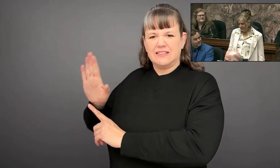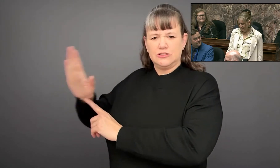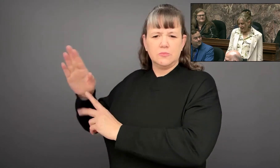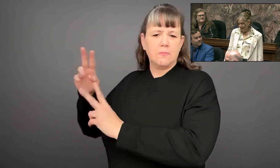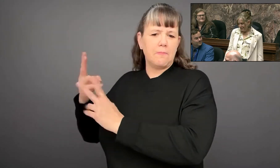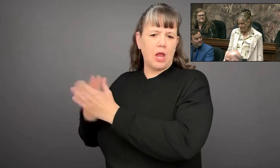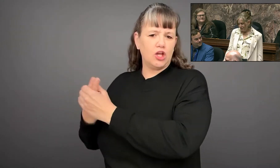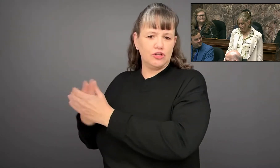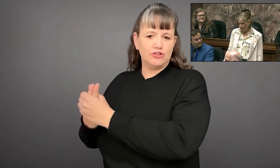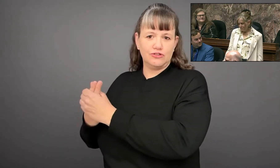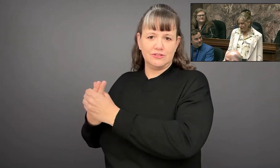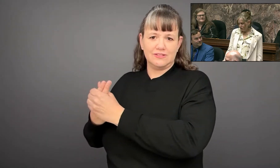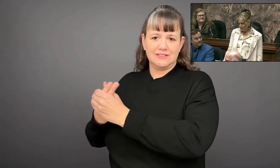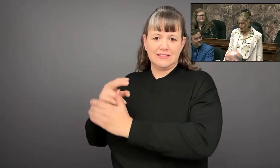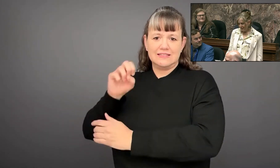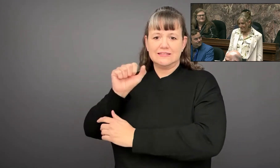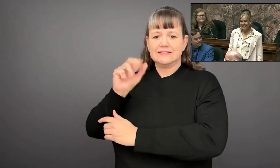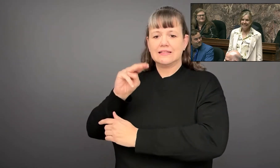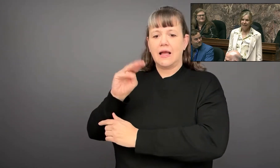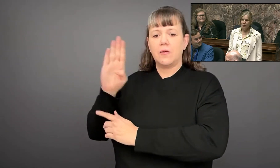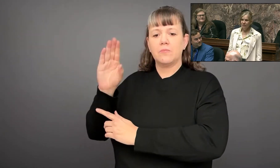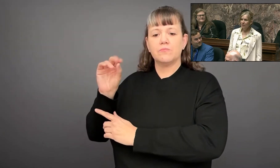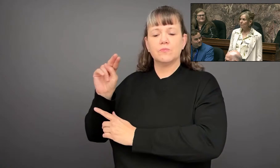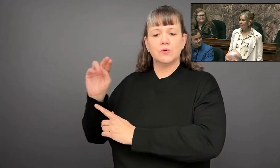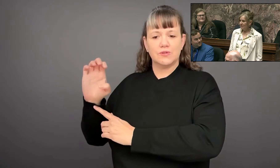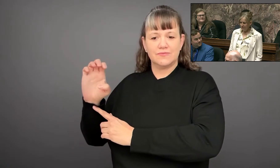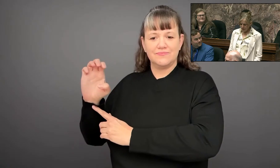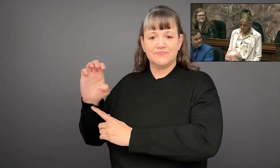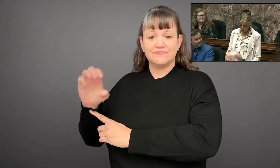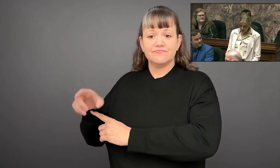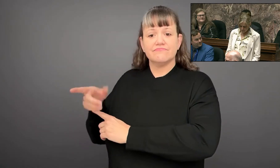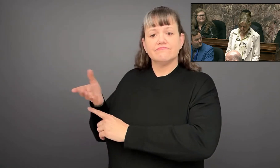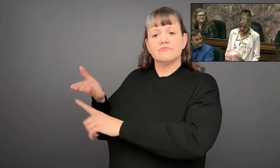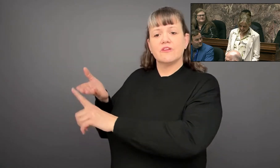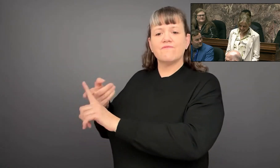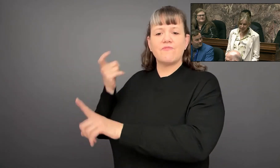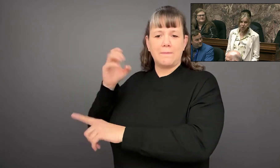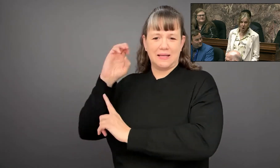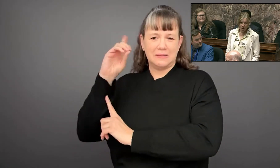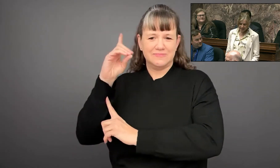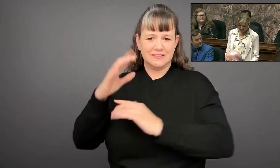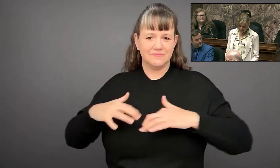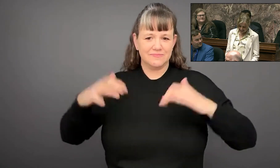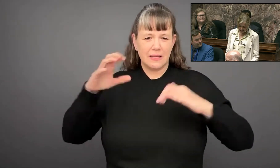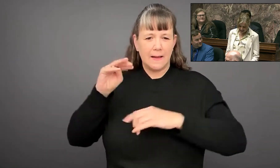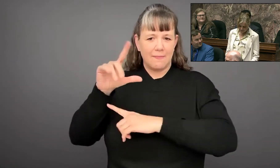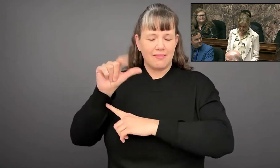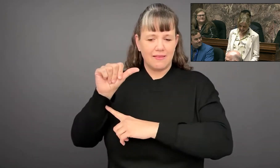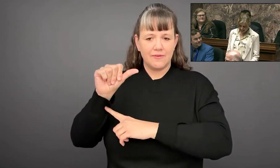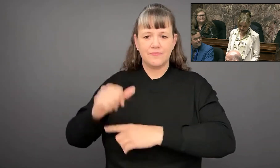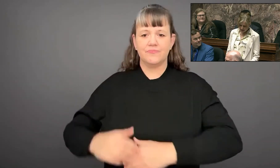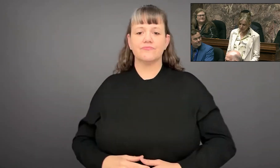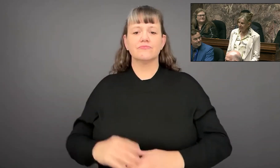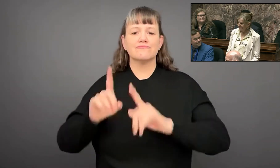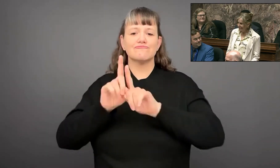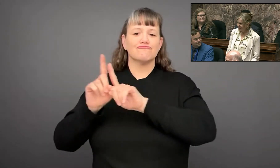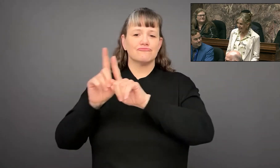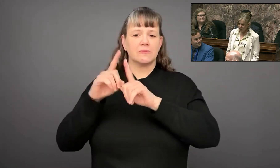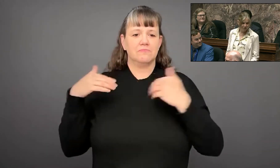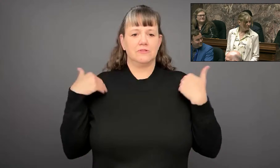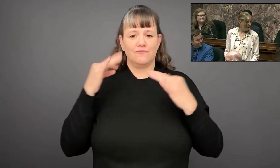Edmonton and the Shadow Minister for Advanced Education in the province of Alberta. He's the longest sitting MLA in the